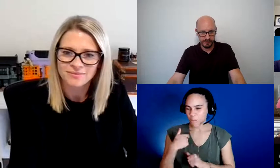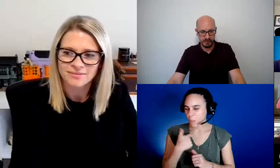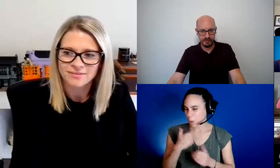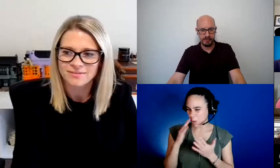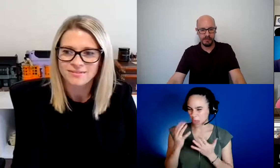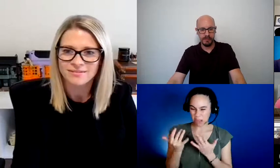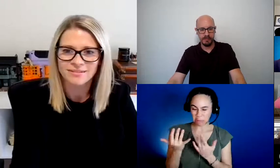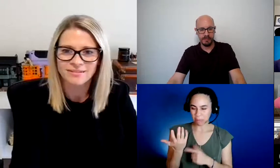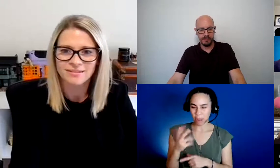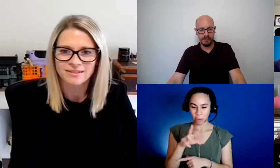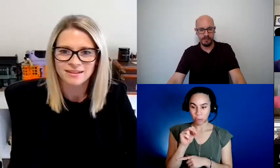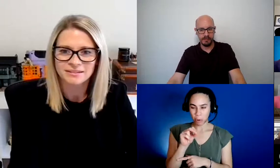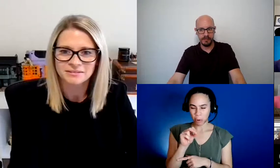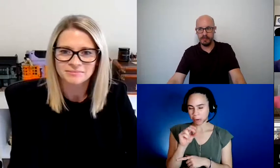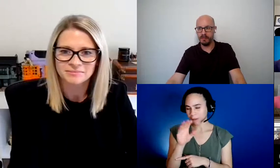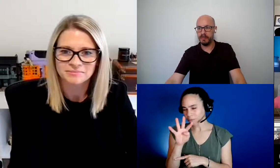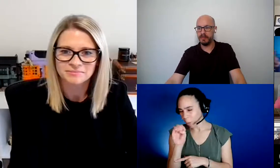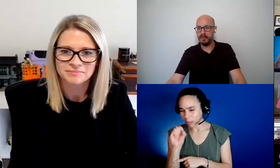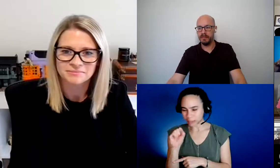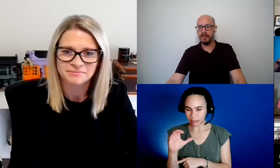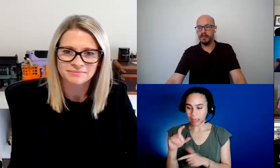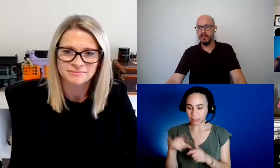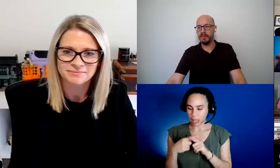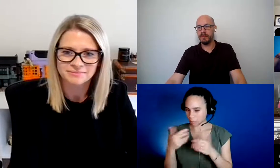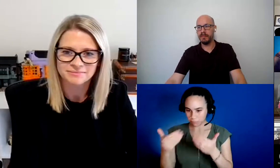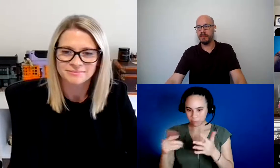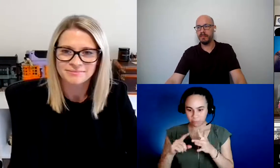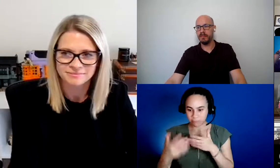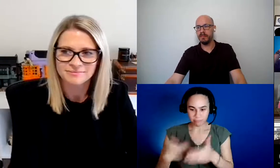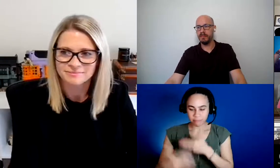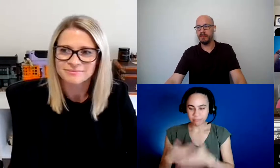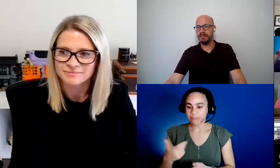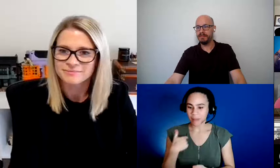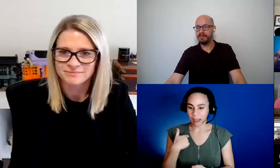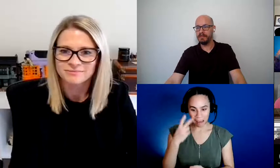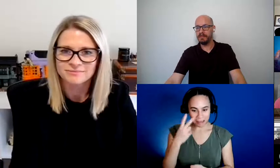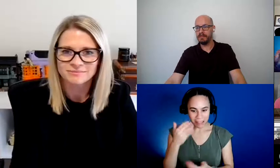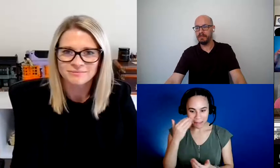action-packed program, and I see some familiar faces here. It's good to see some of you here.